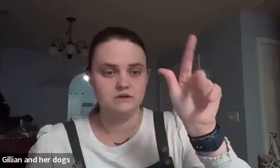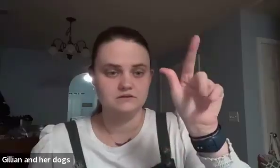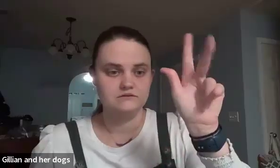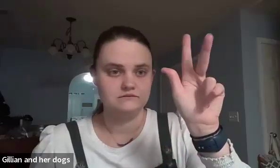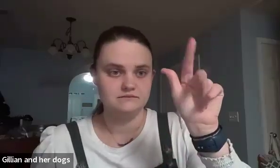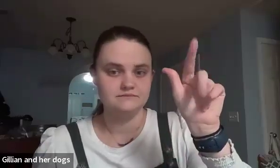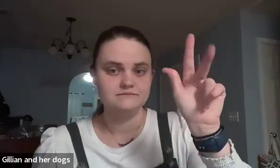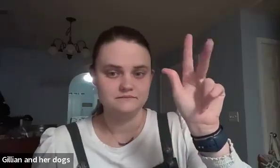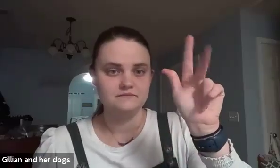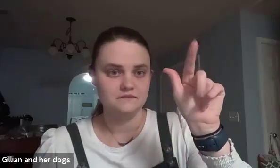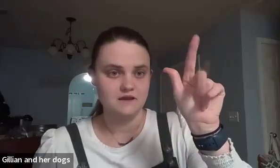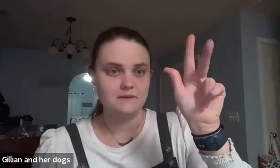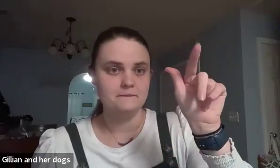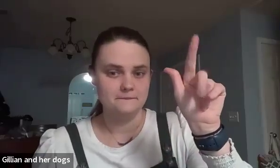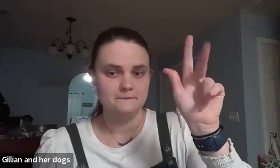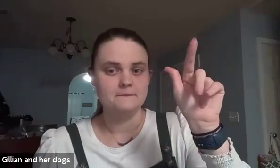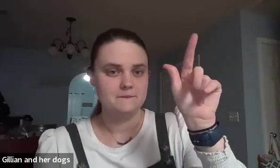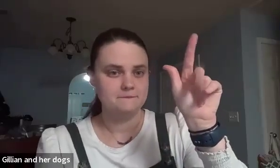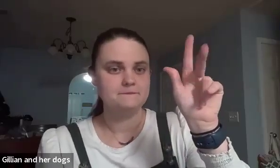23. Okay.